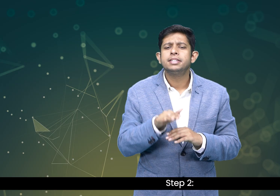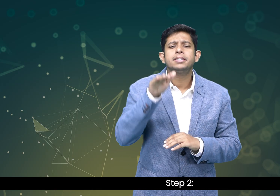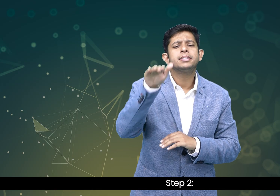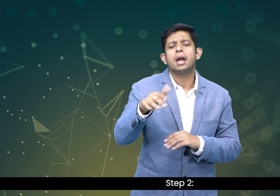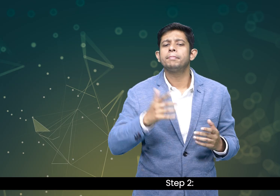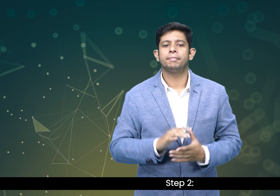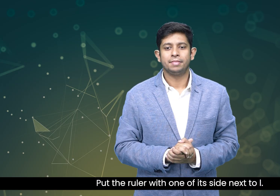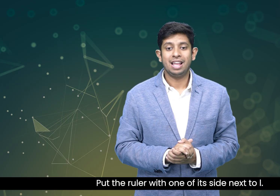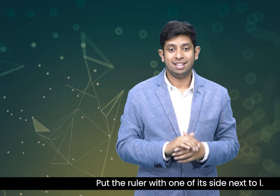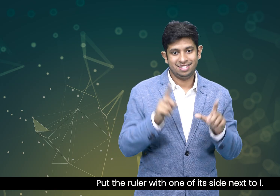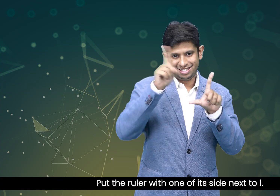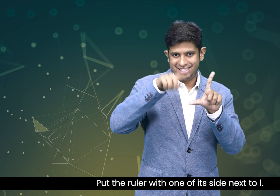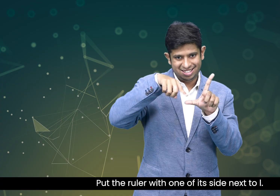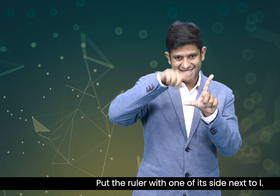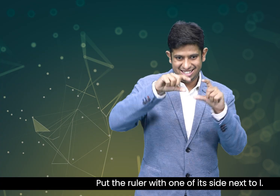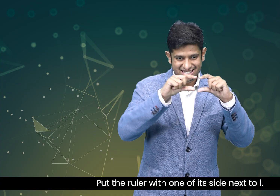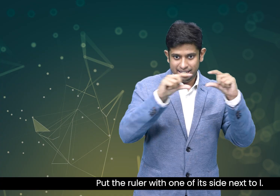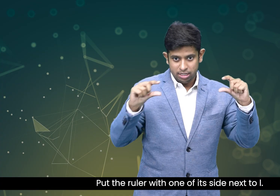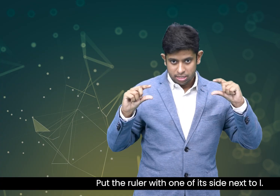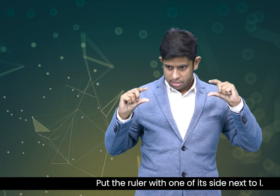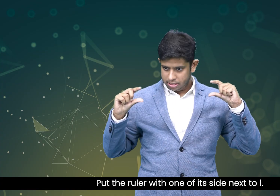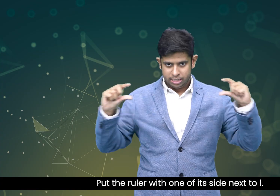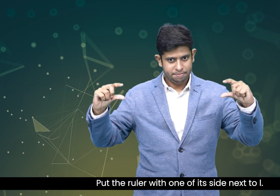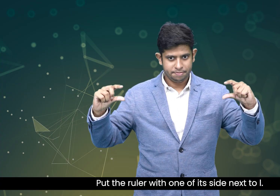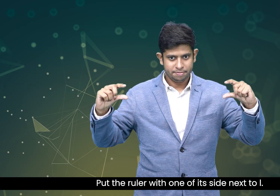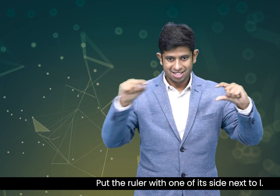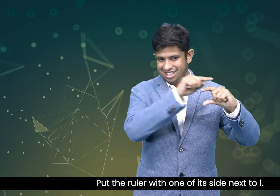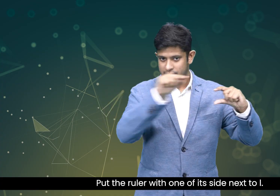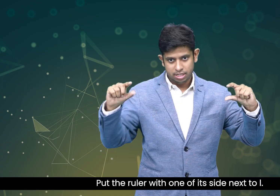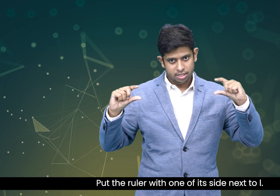Step 2. Put the ruler with one of its sides next to L.